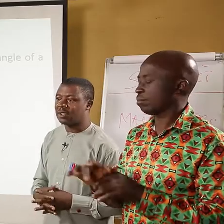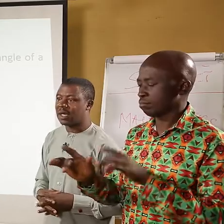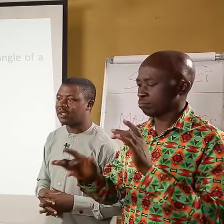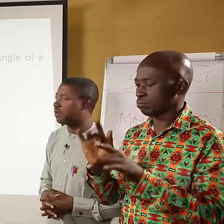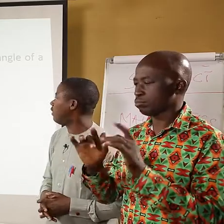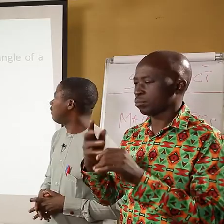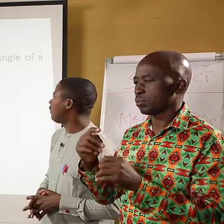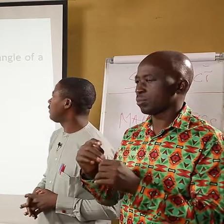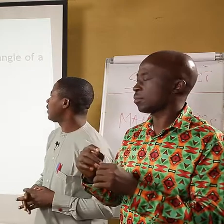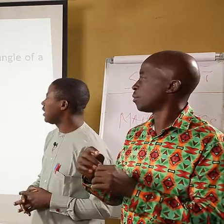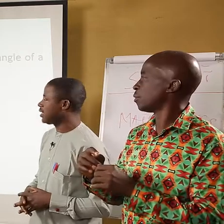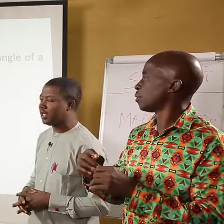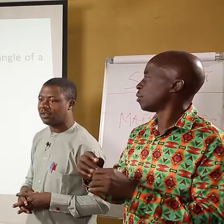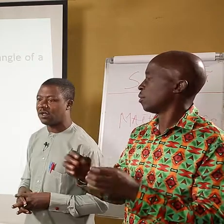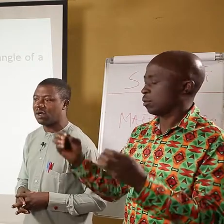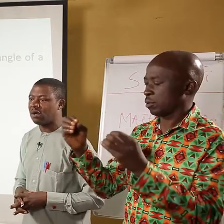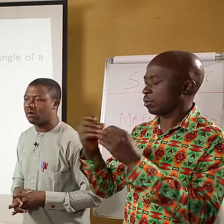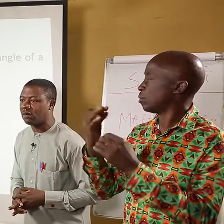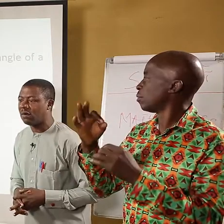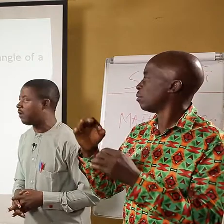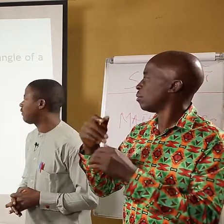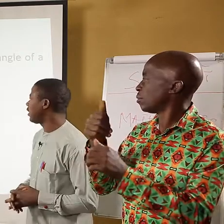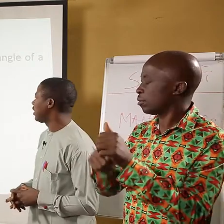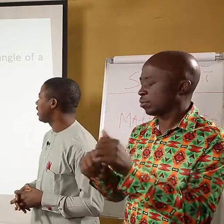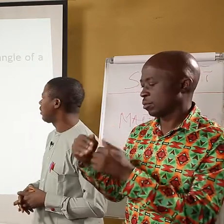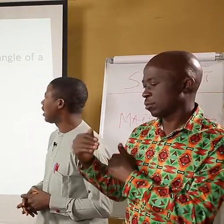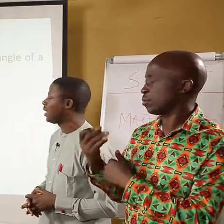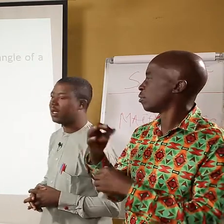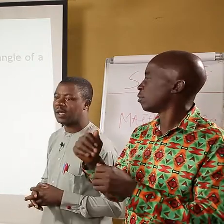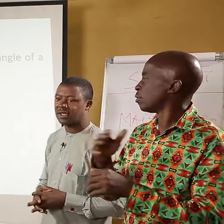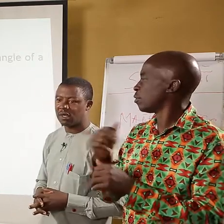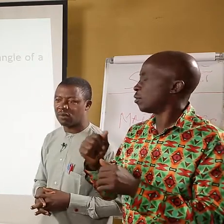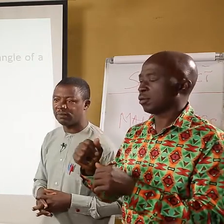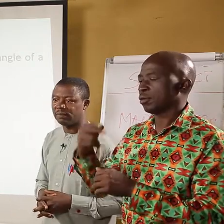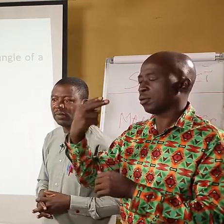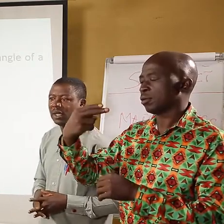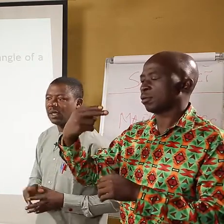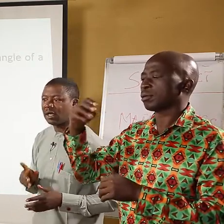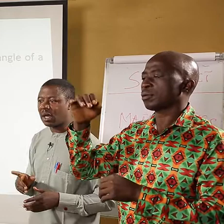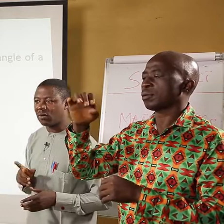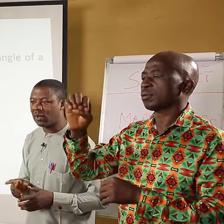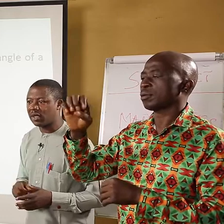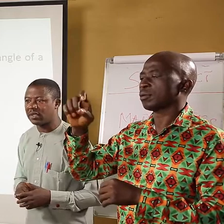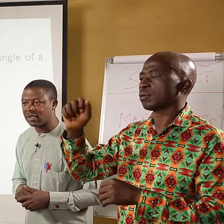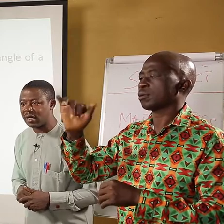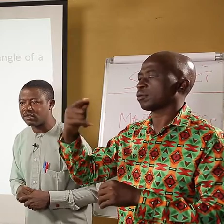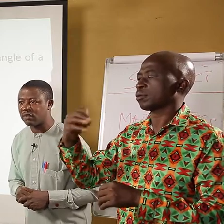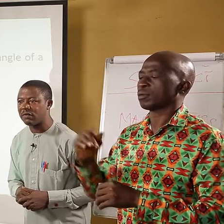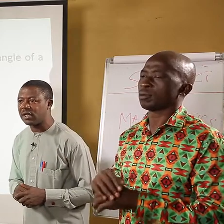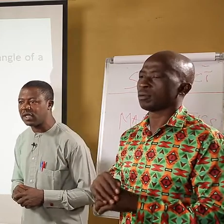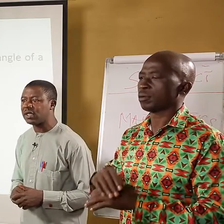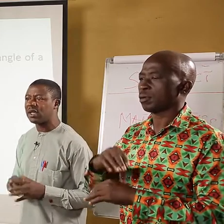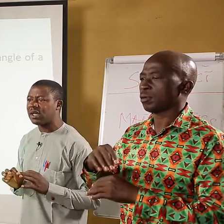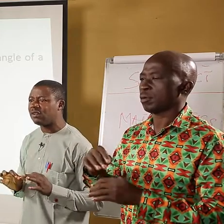calculate the size of each exterior angle of a regular hexagon. Calculate the size